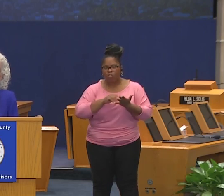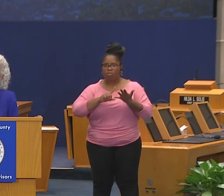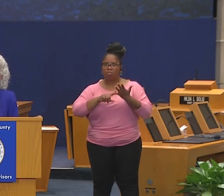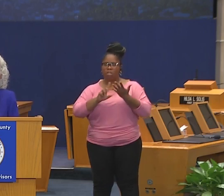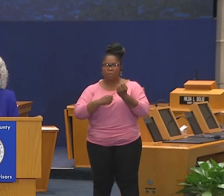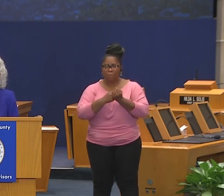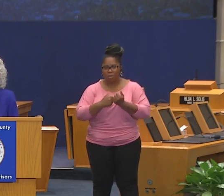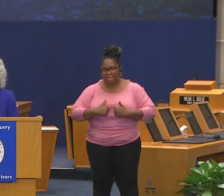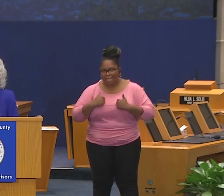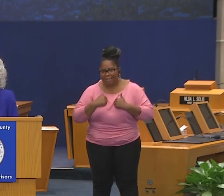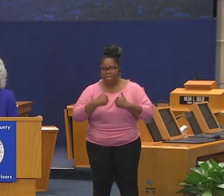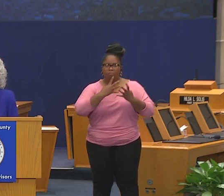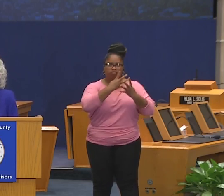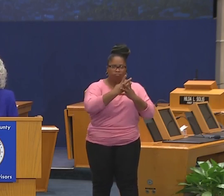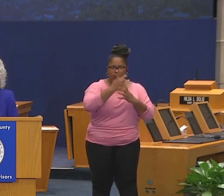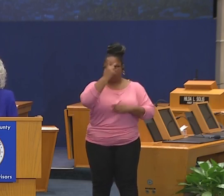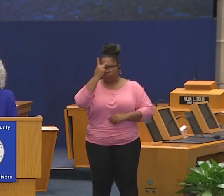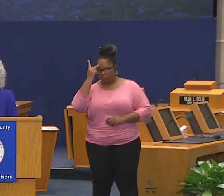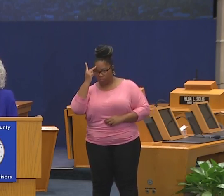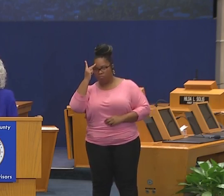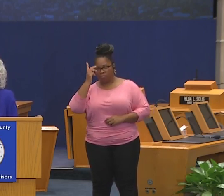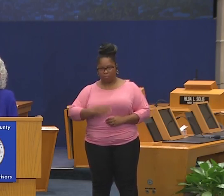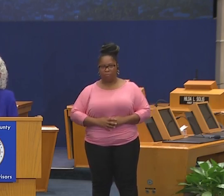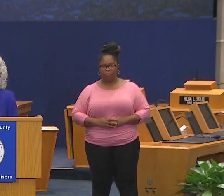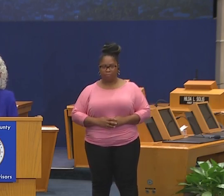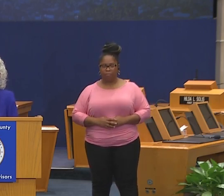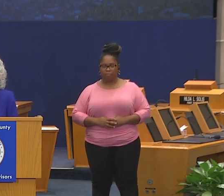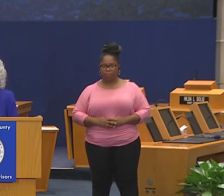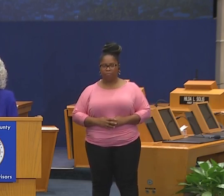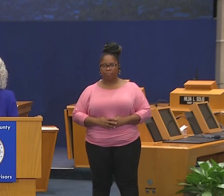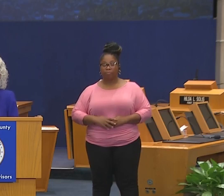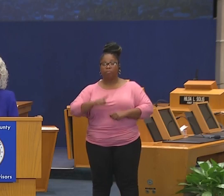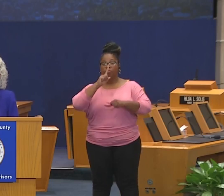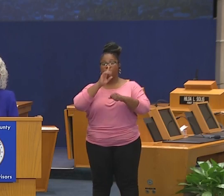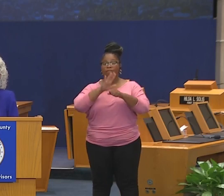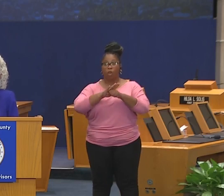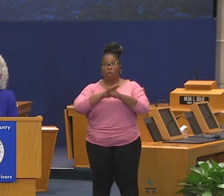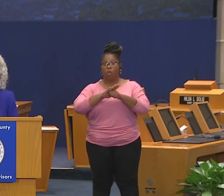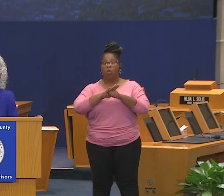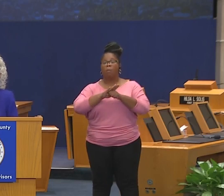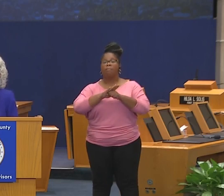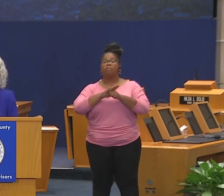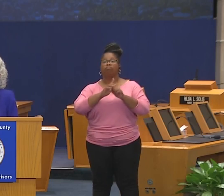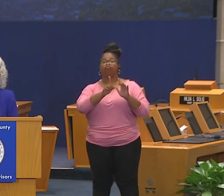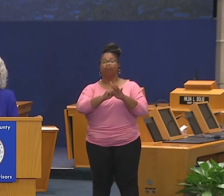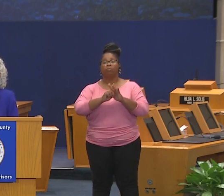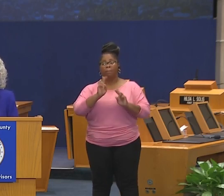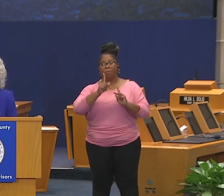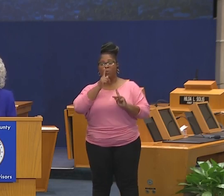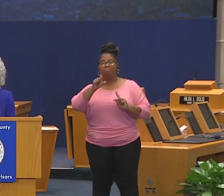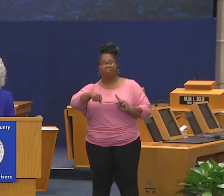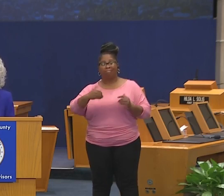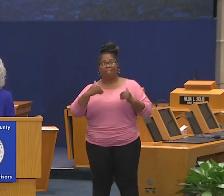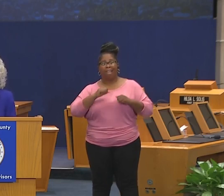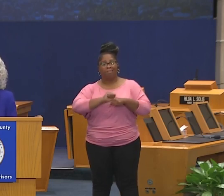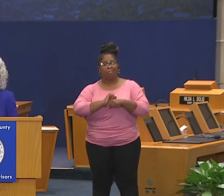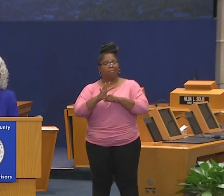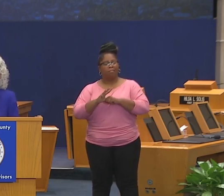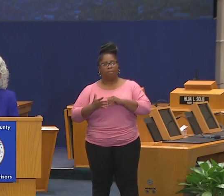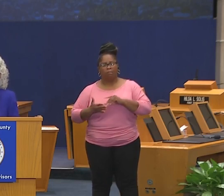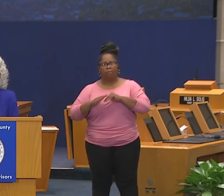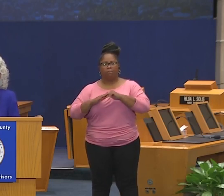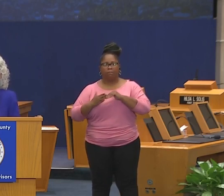living, and correctional facilities. The total number of confirmed cases in institutional settings keeps growing up, and